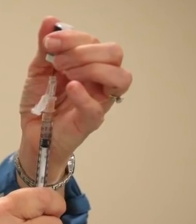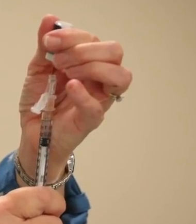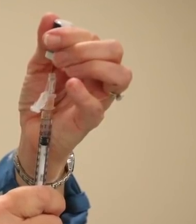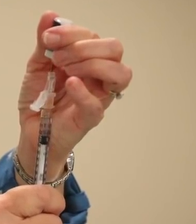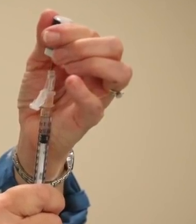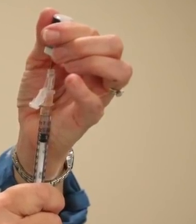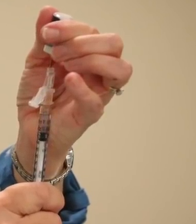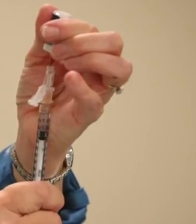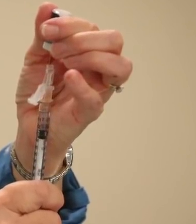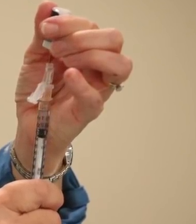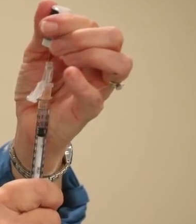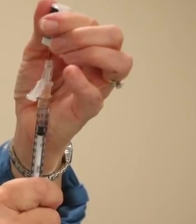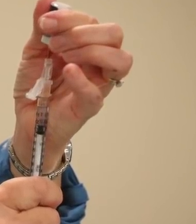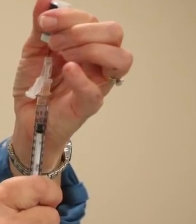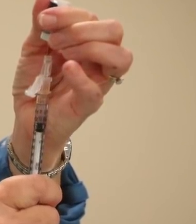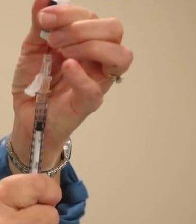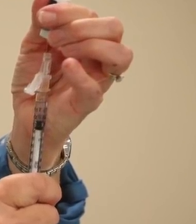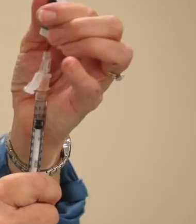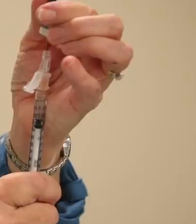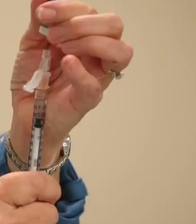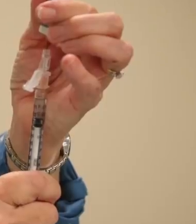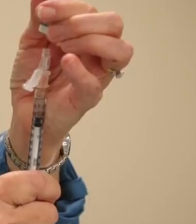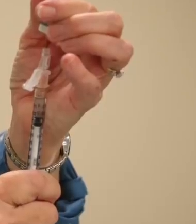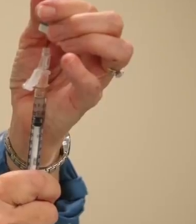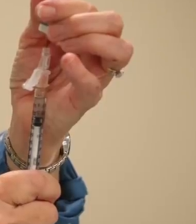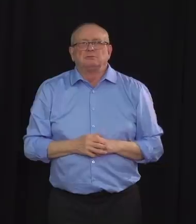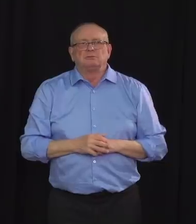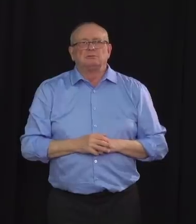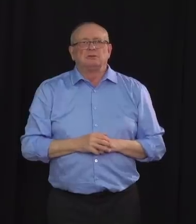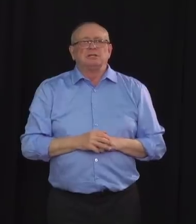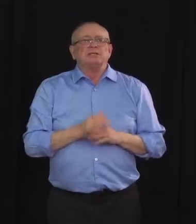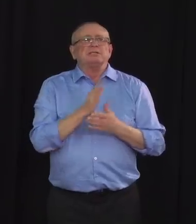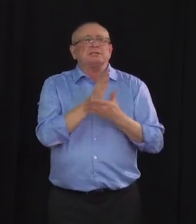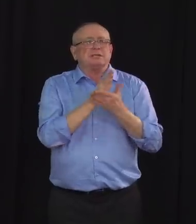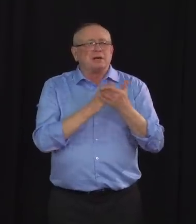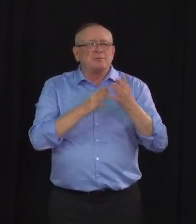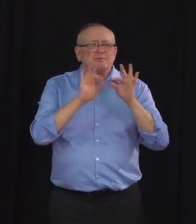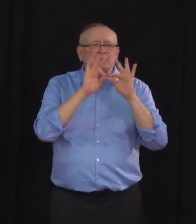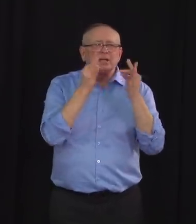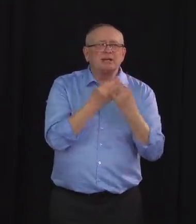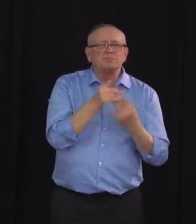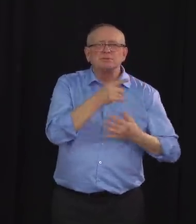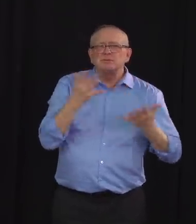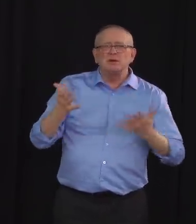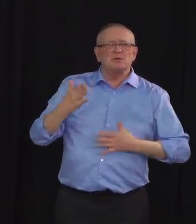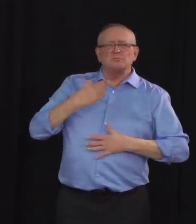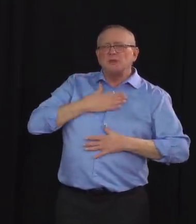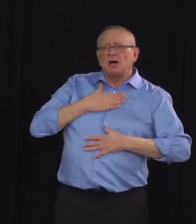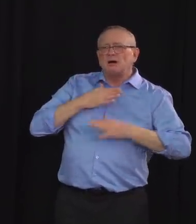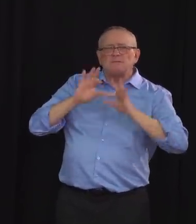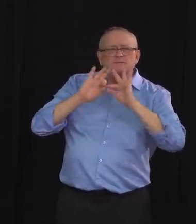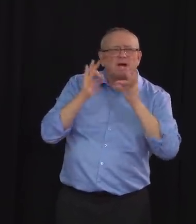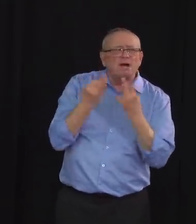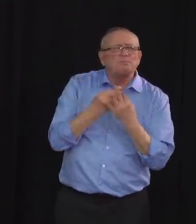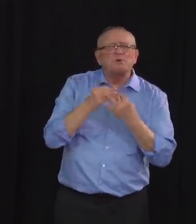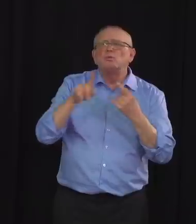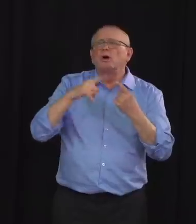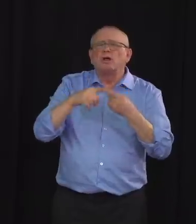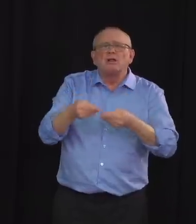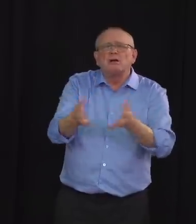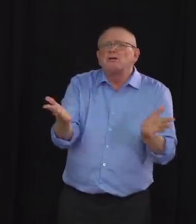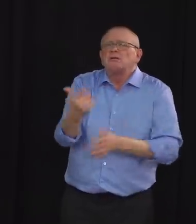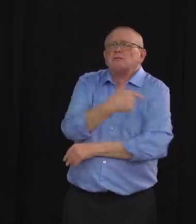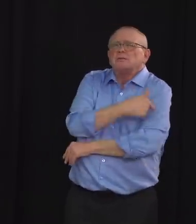know there are families with residents in other types of facilities wondering when their loved ones will have access to the vaccine.